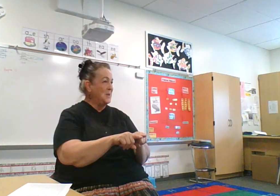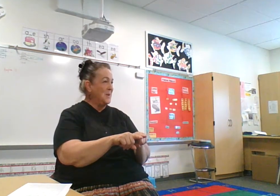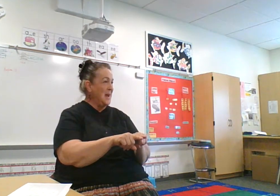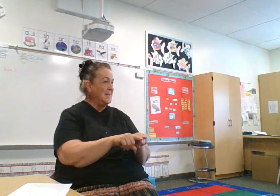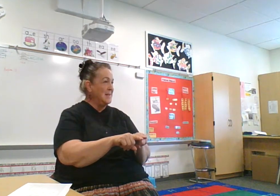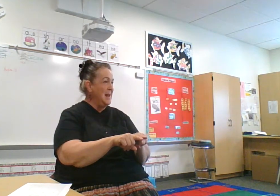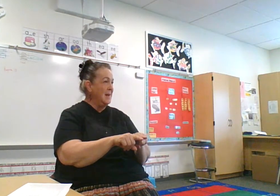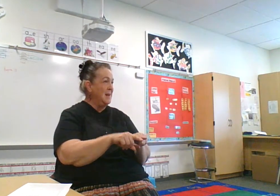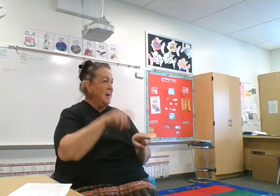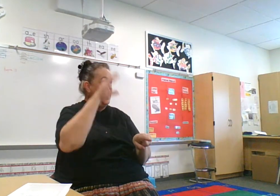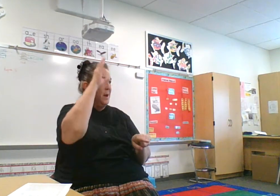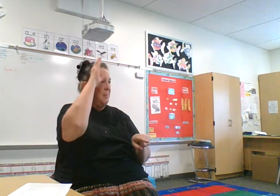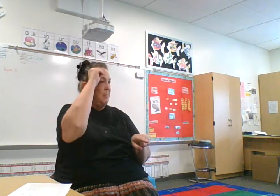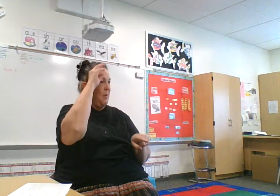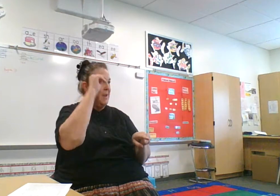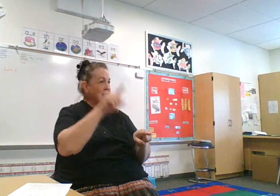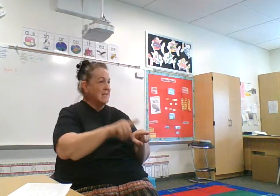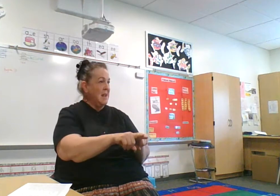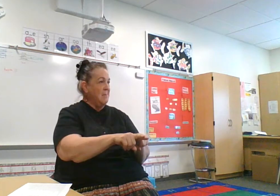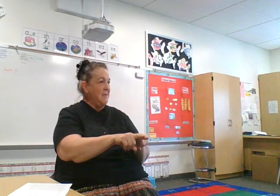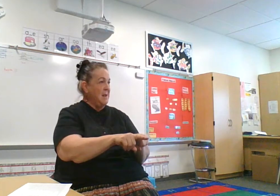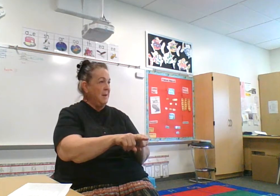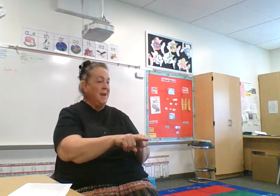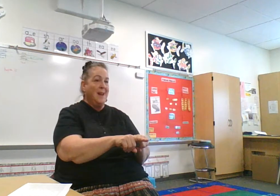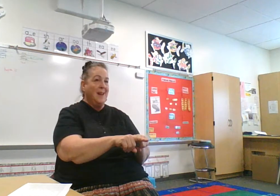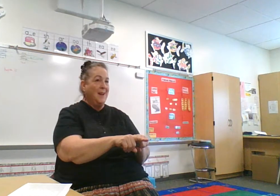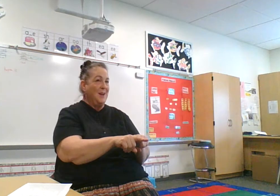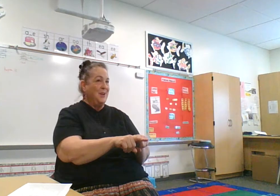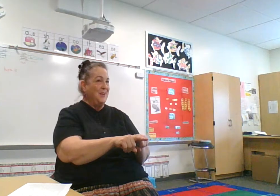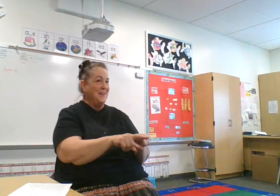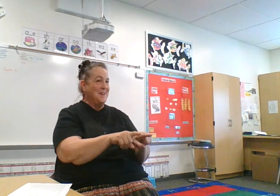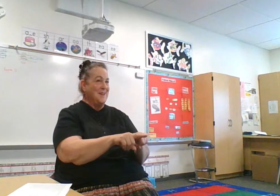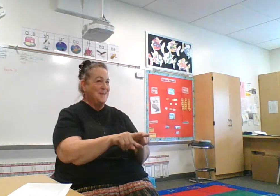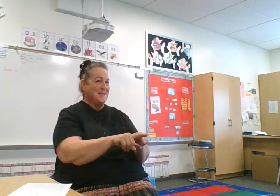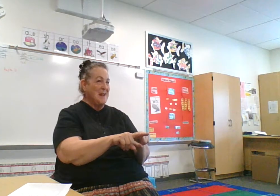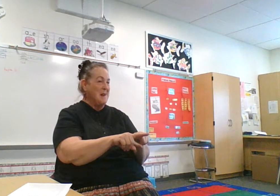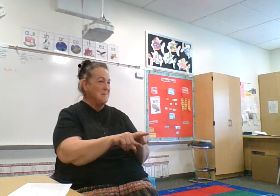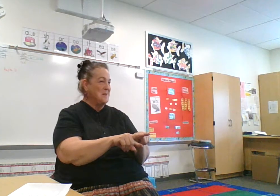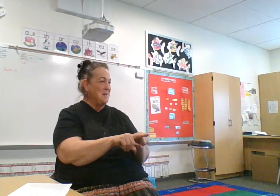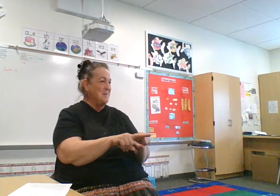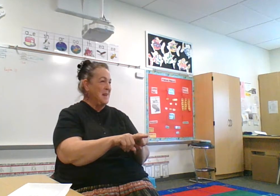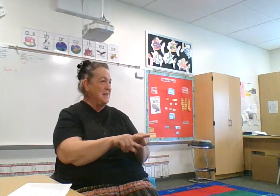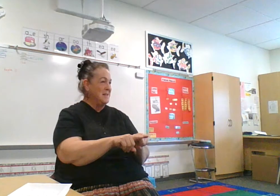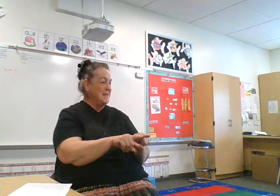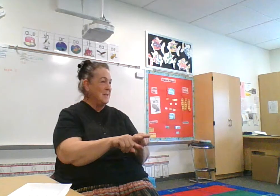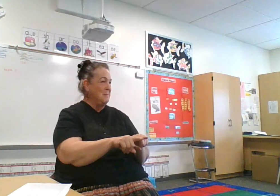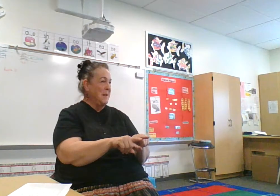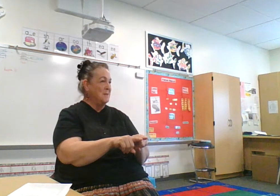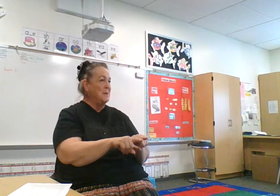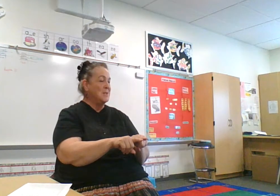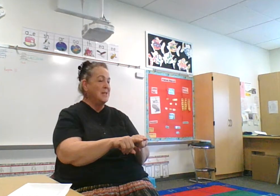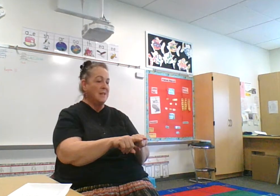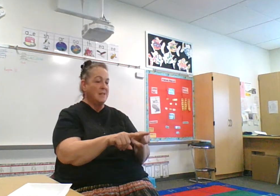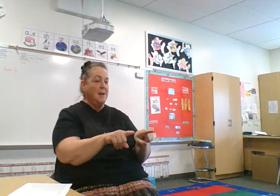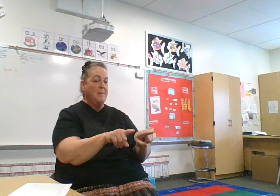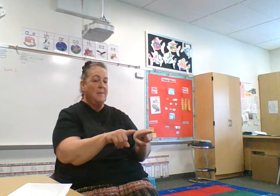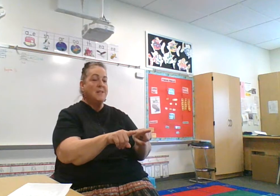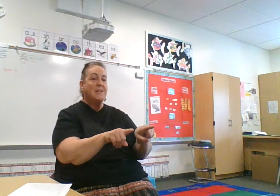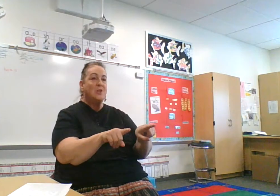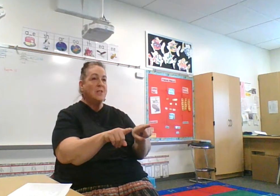I said boy in the same family. You didn't know same, so that didn't necessarily make as much sense. But this is just the